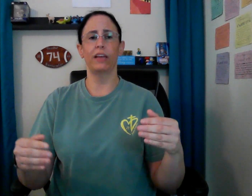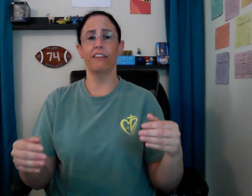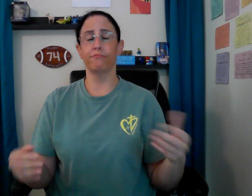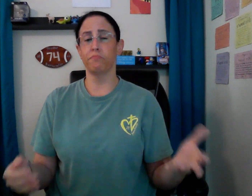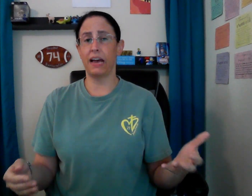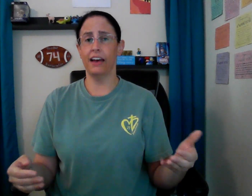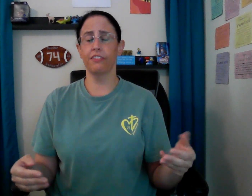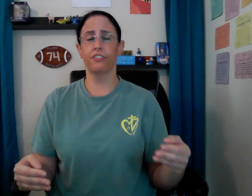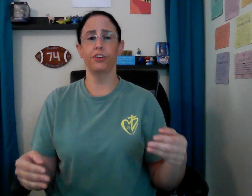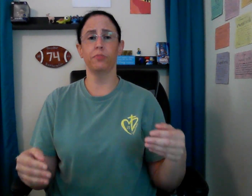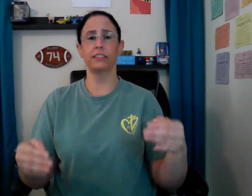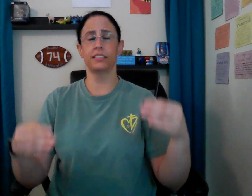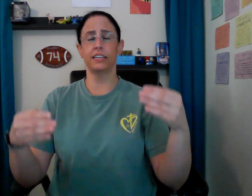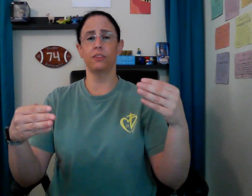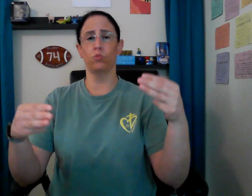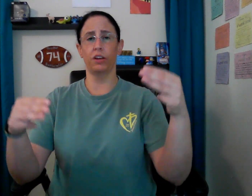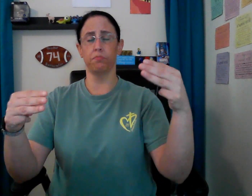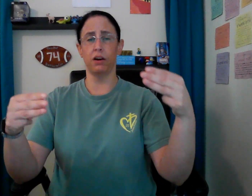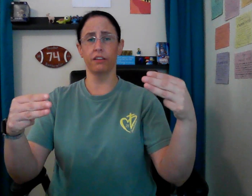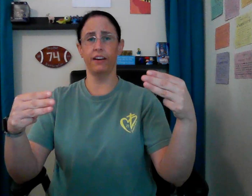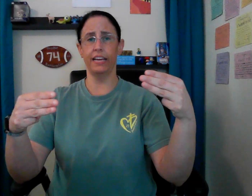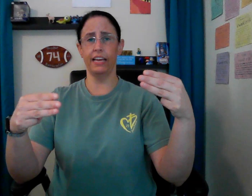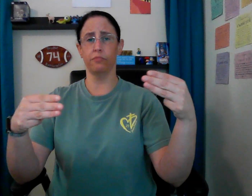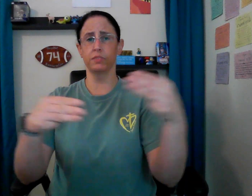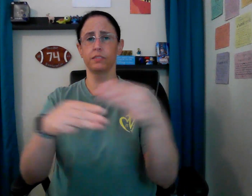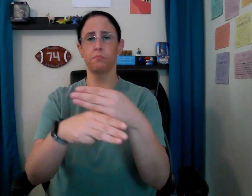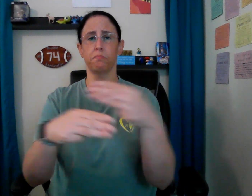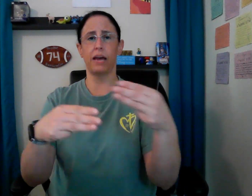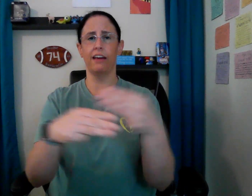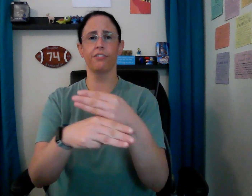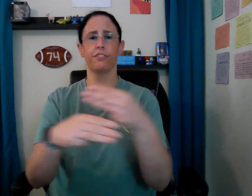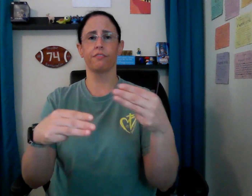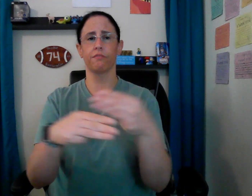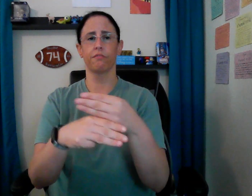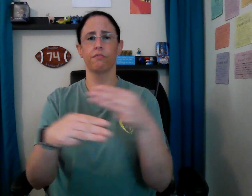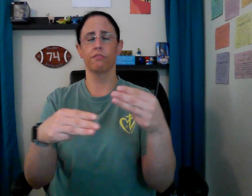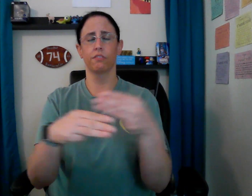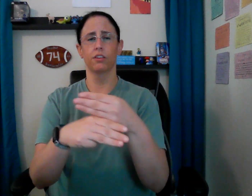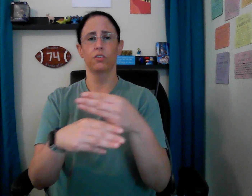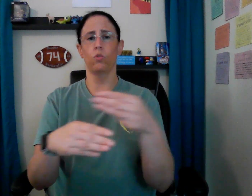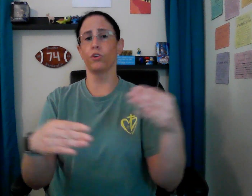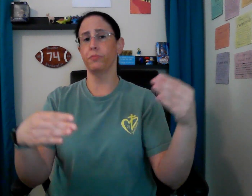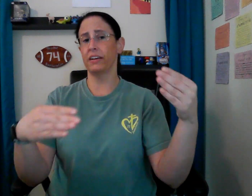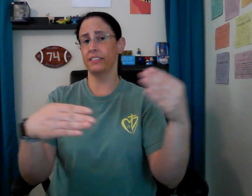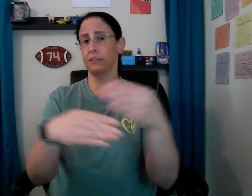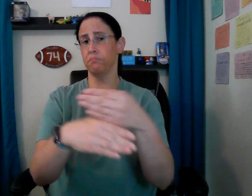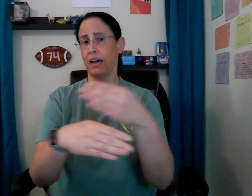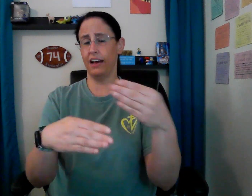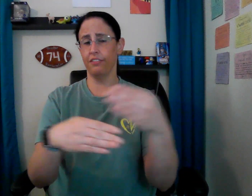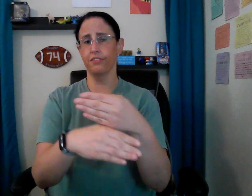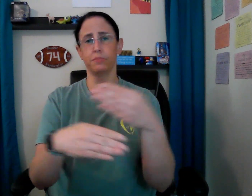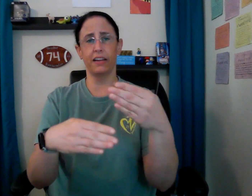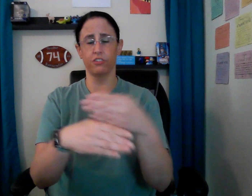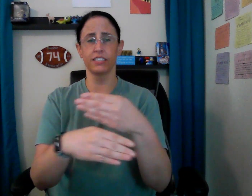have math. You might see it with modified M's, math, or you might see math, depending on the